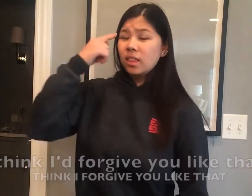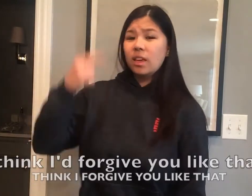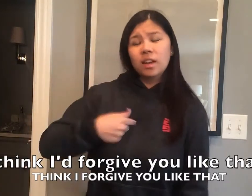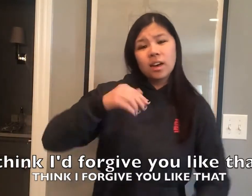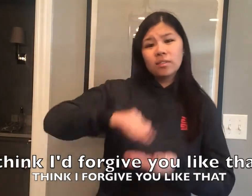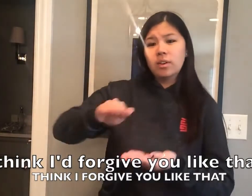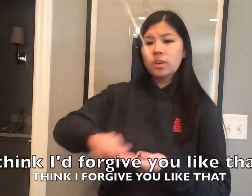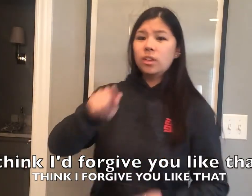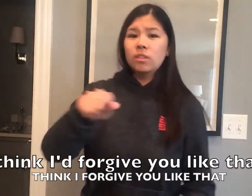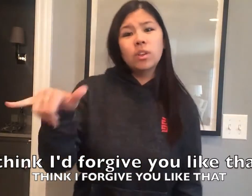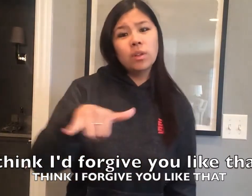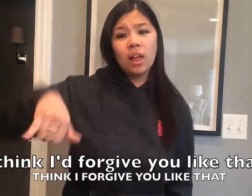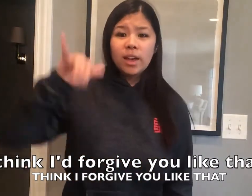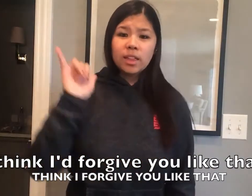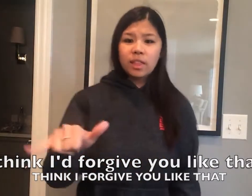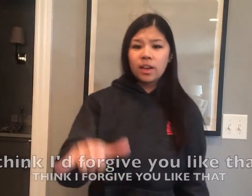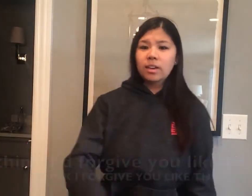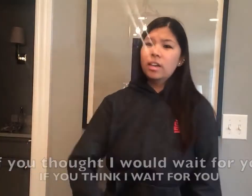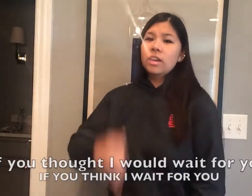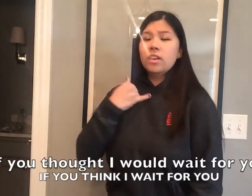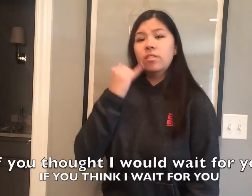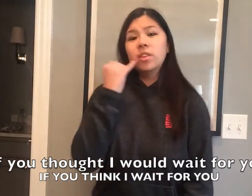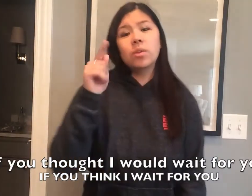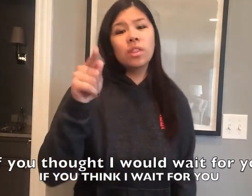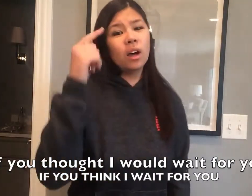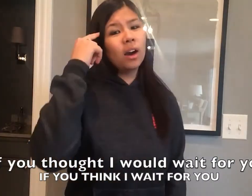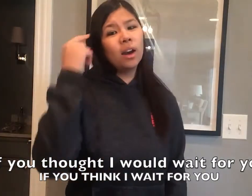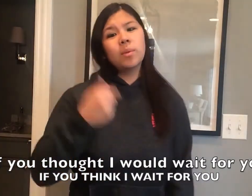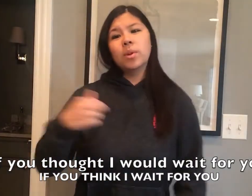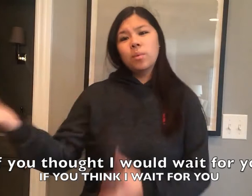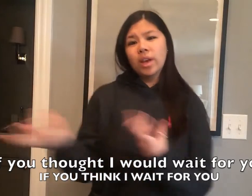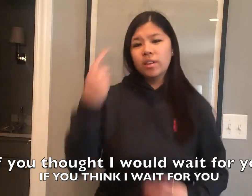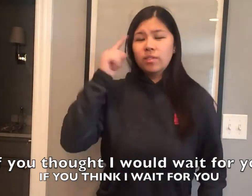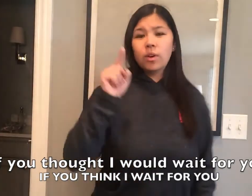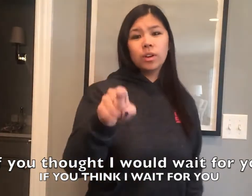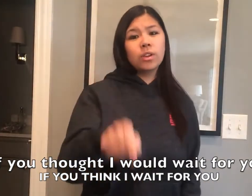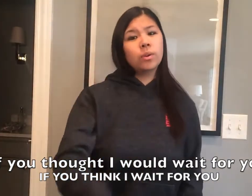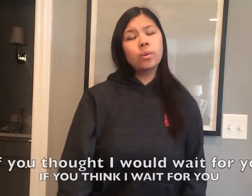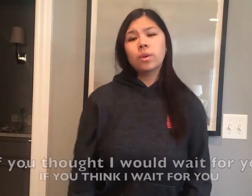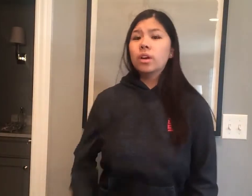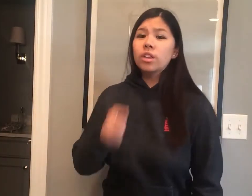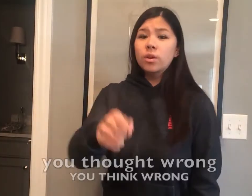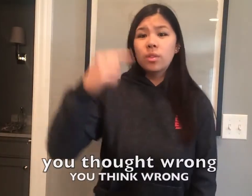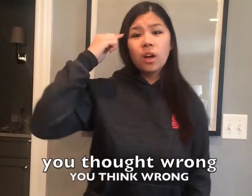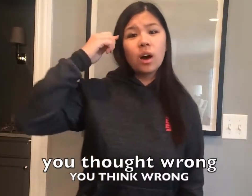think I forgive you like that If you thought I would wait for you You thought